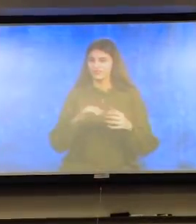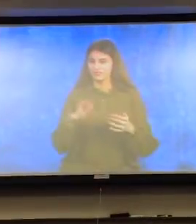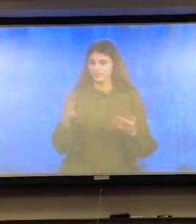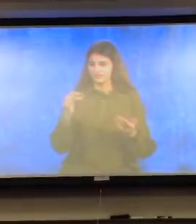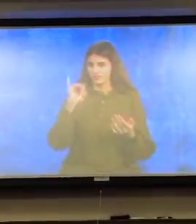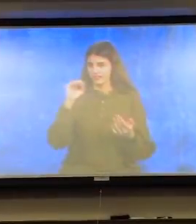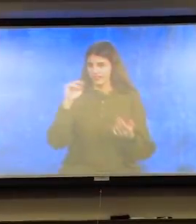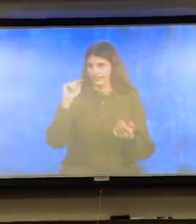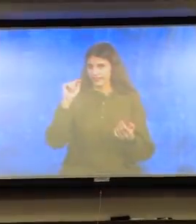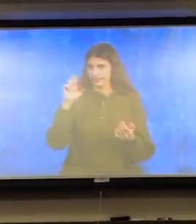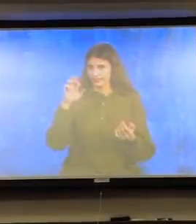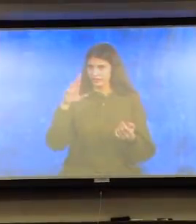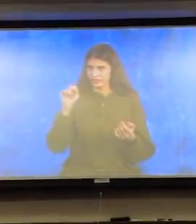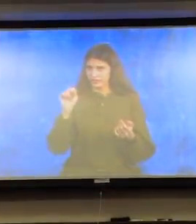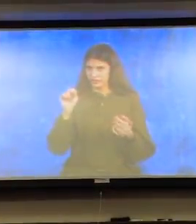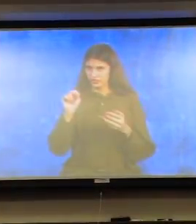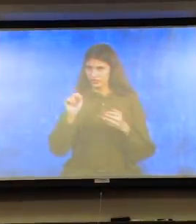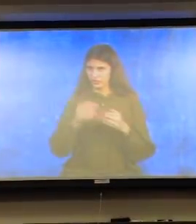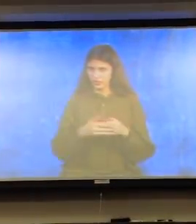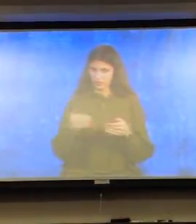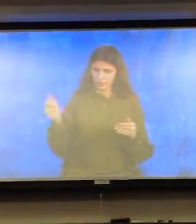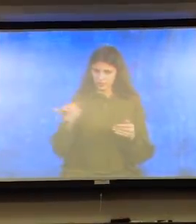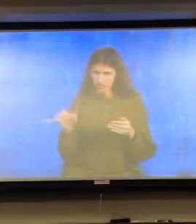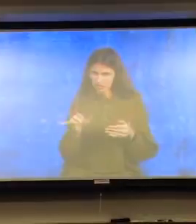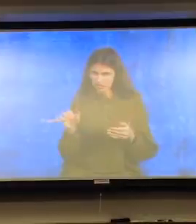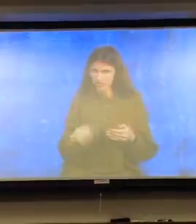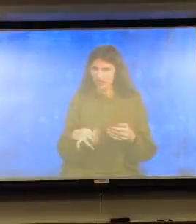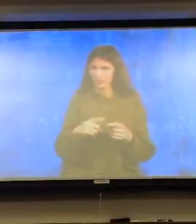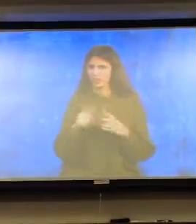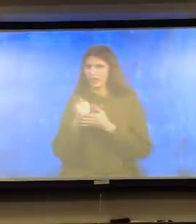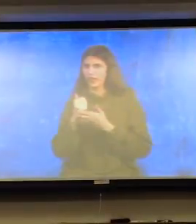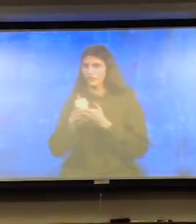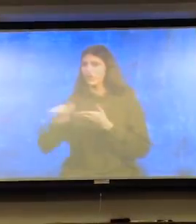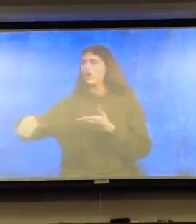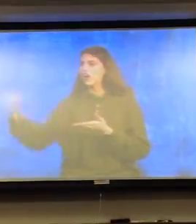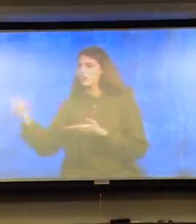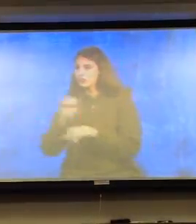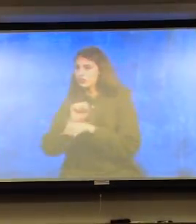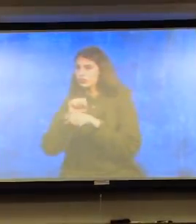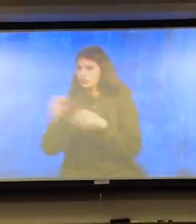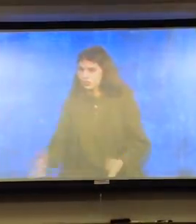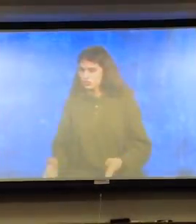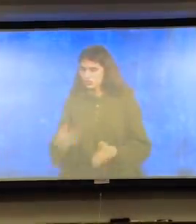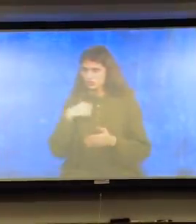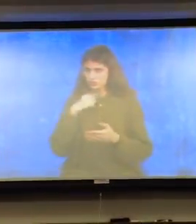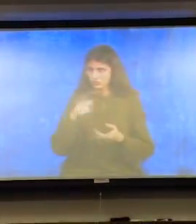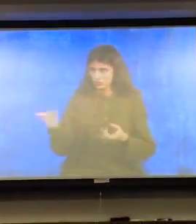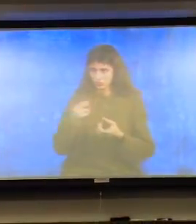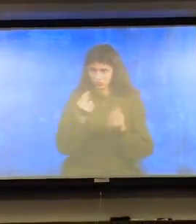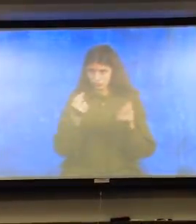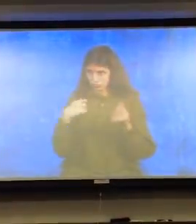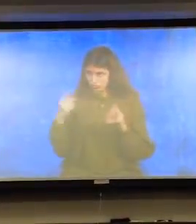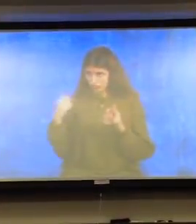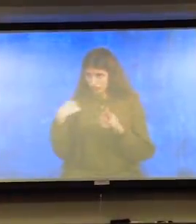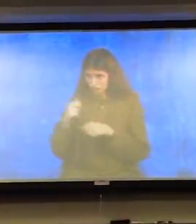CSD is work that's like intern work. I get to help other workers with things that they